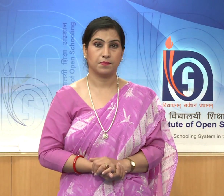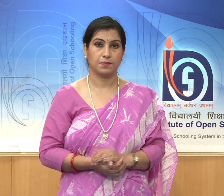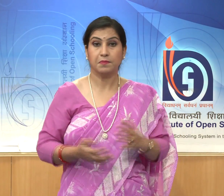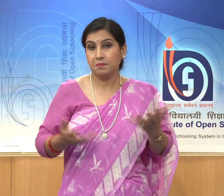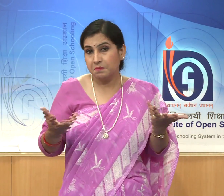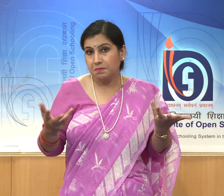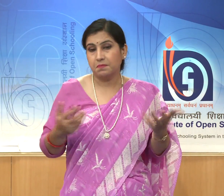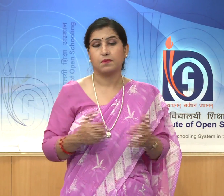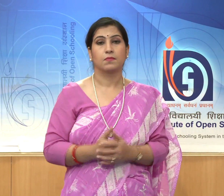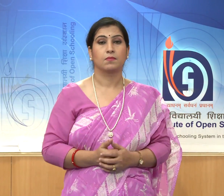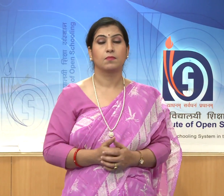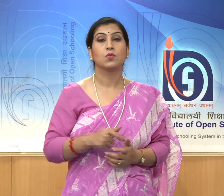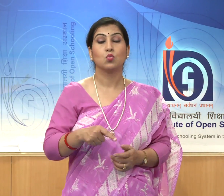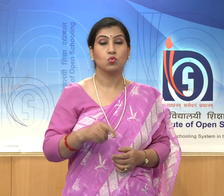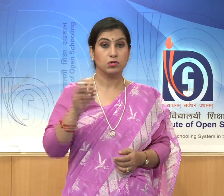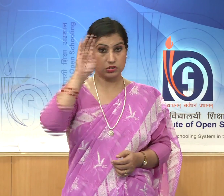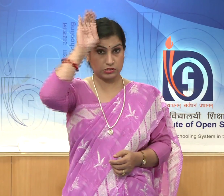either to Shiva